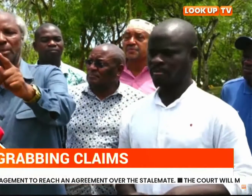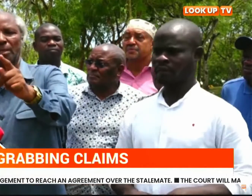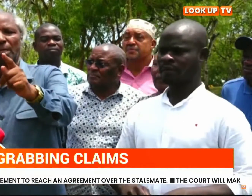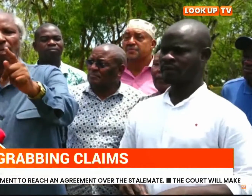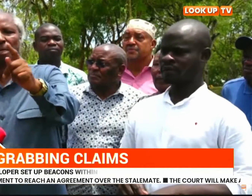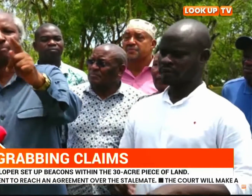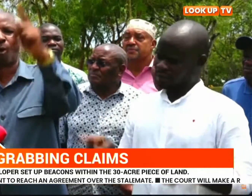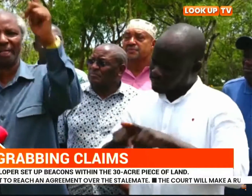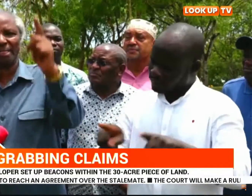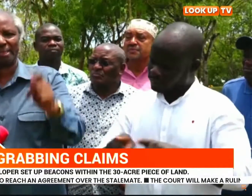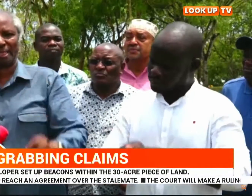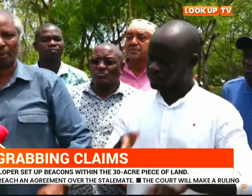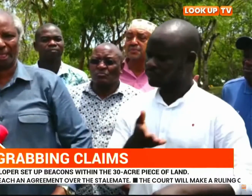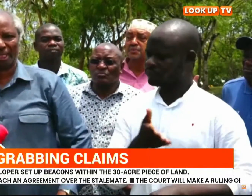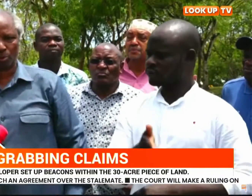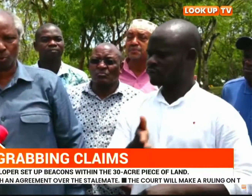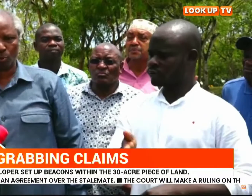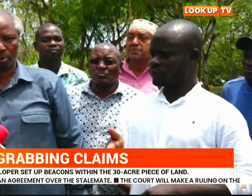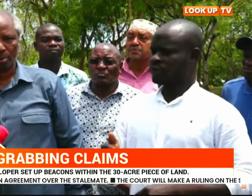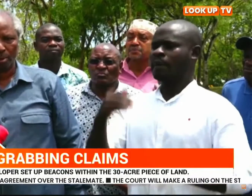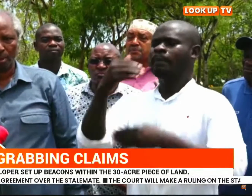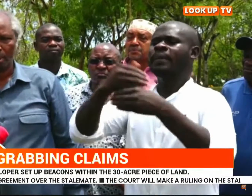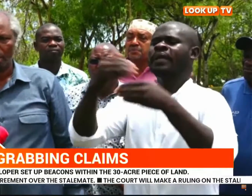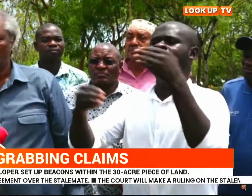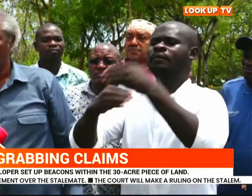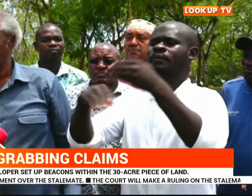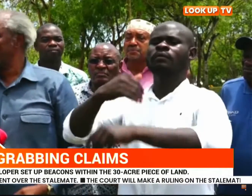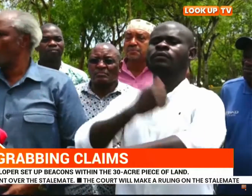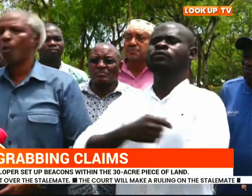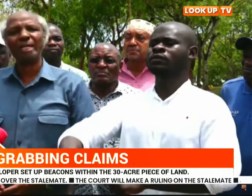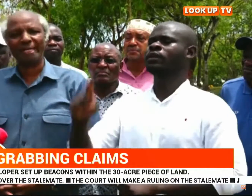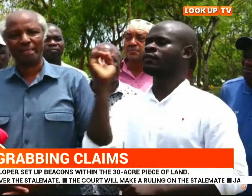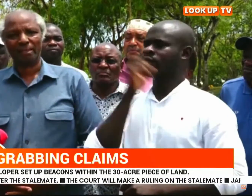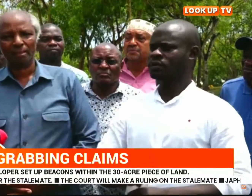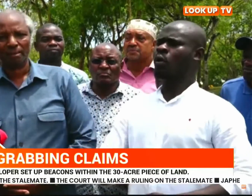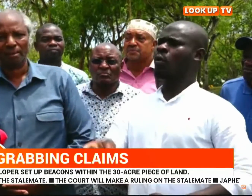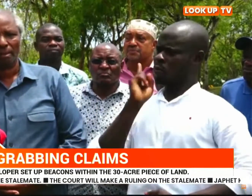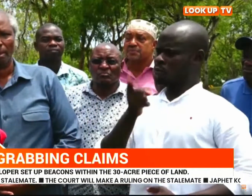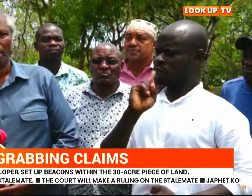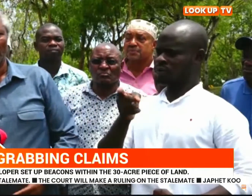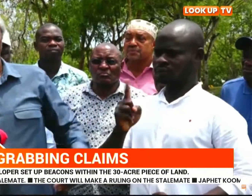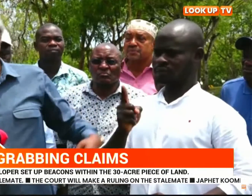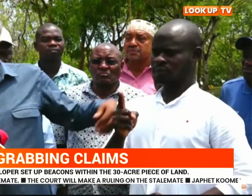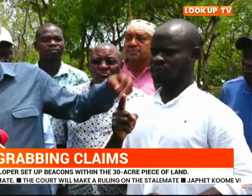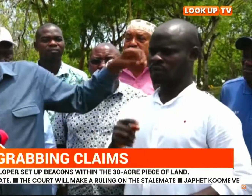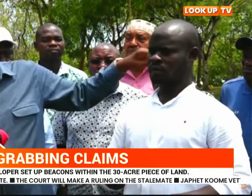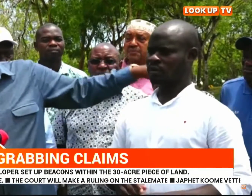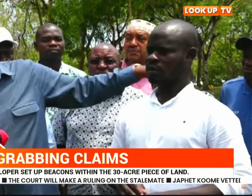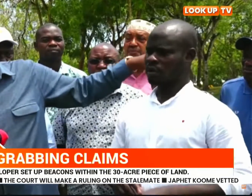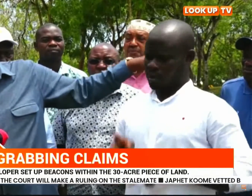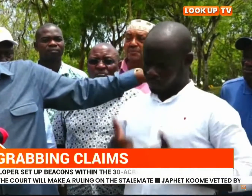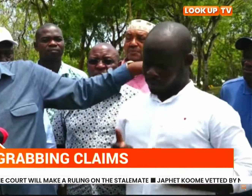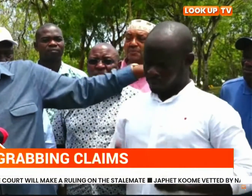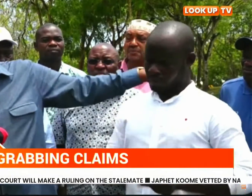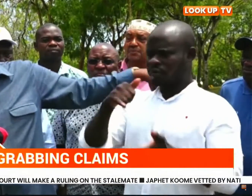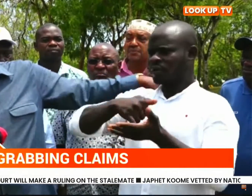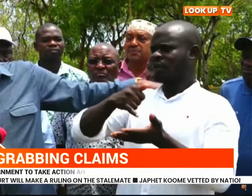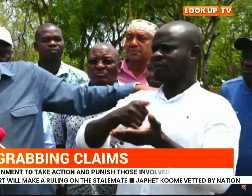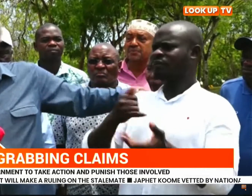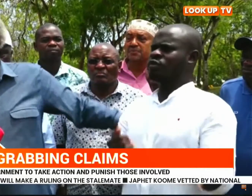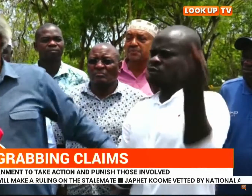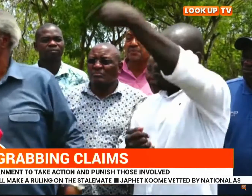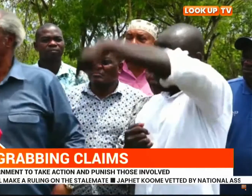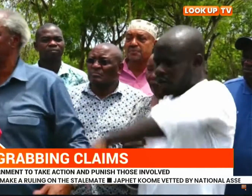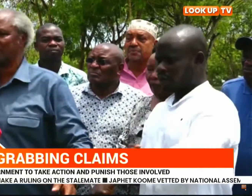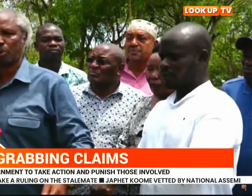up Pwani Secondary School. We are warning those who are coming to put